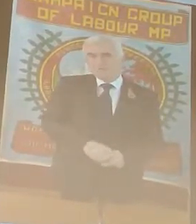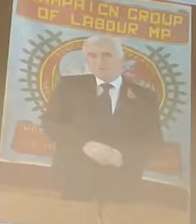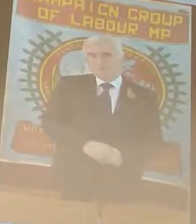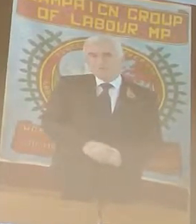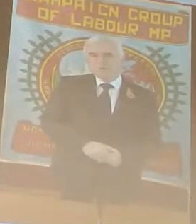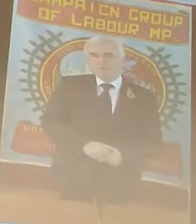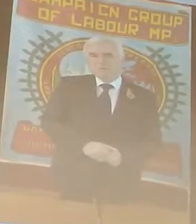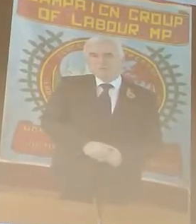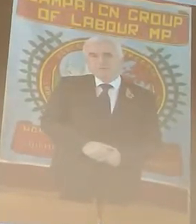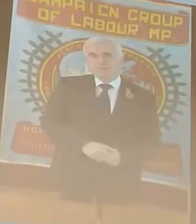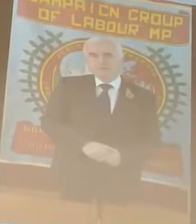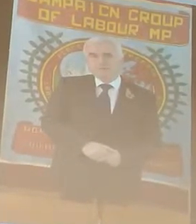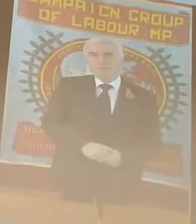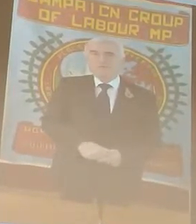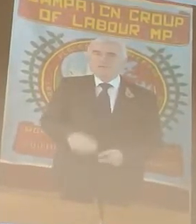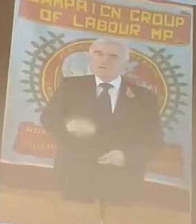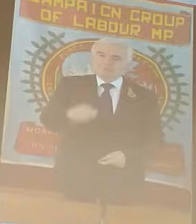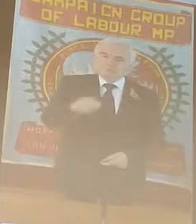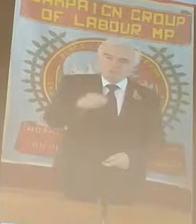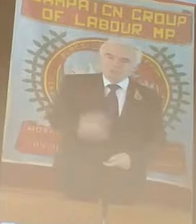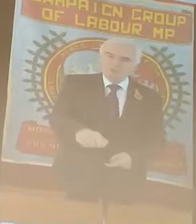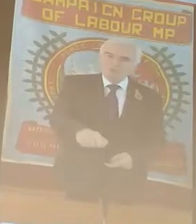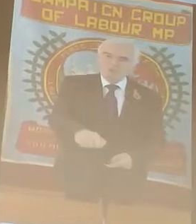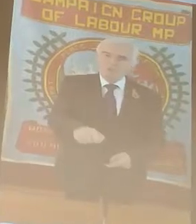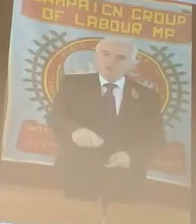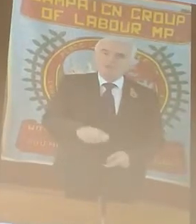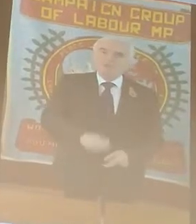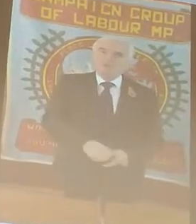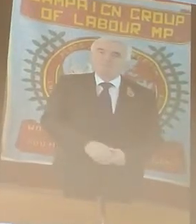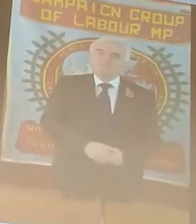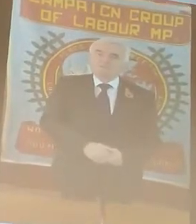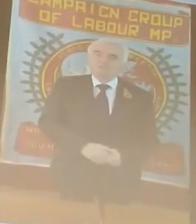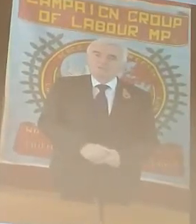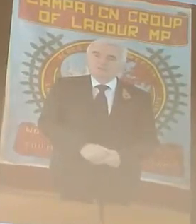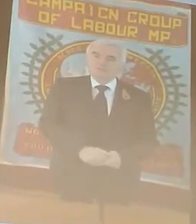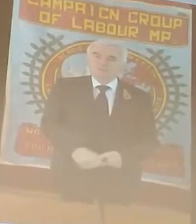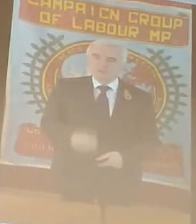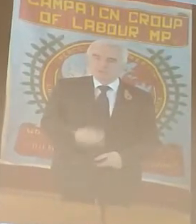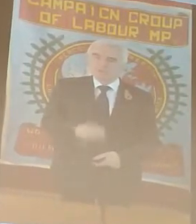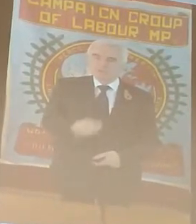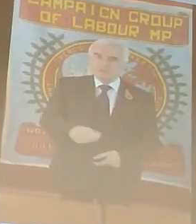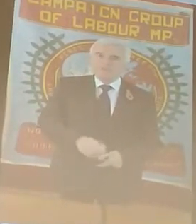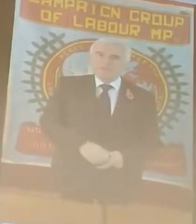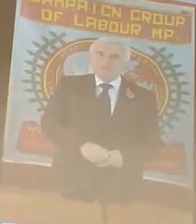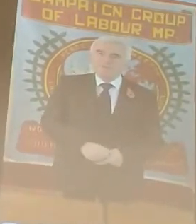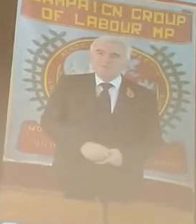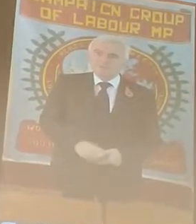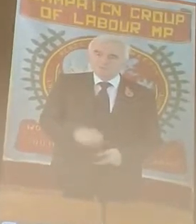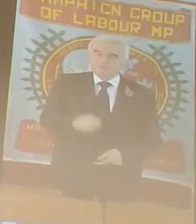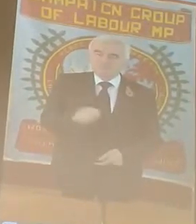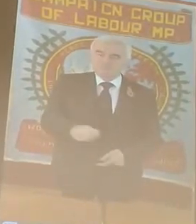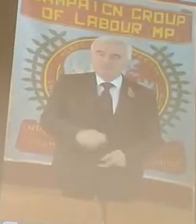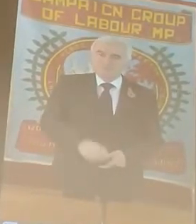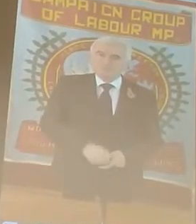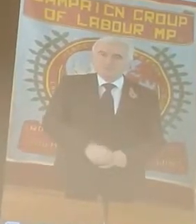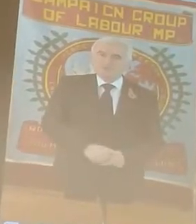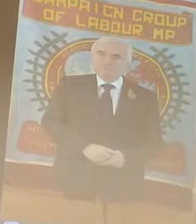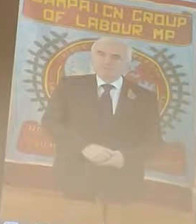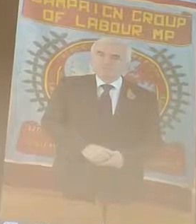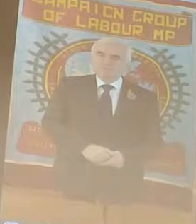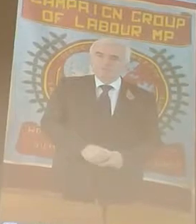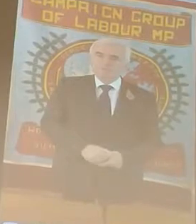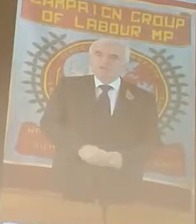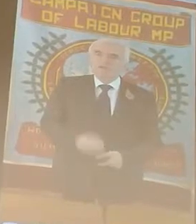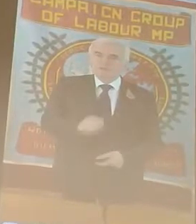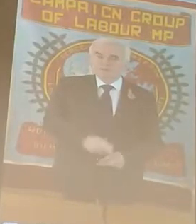that will be determining our policy. It will be you that will be involved in implementing it, because we believe that principle